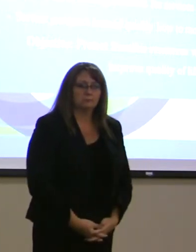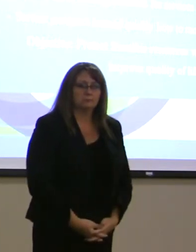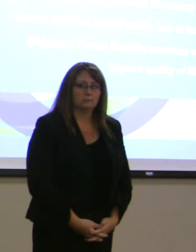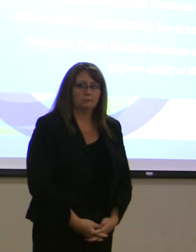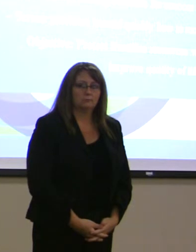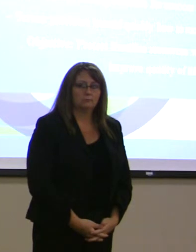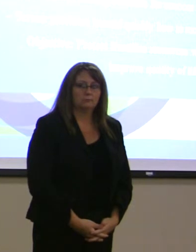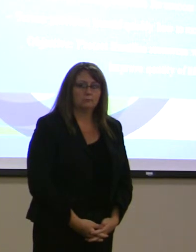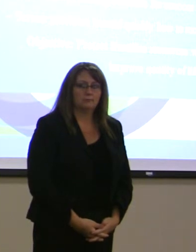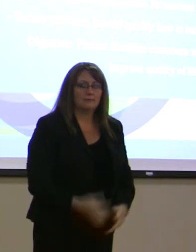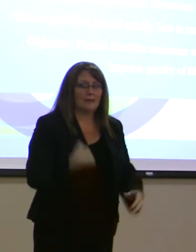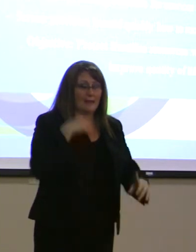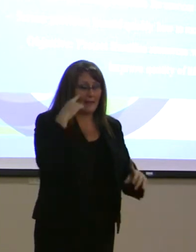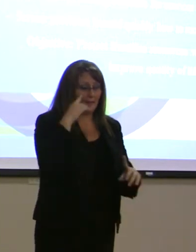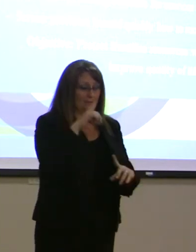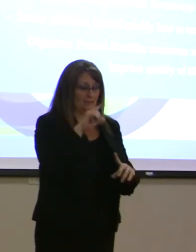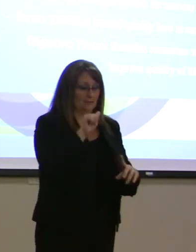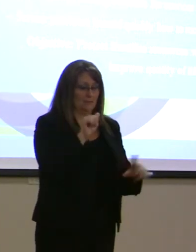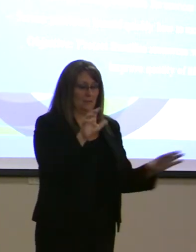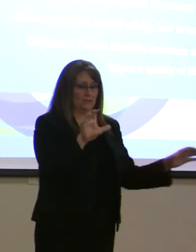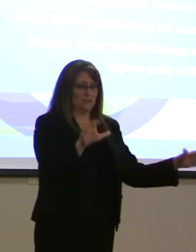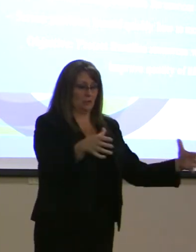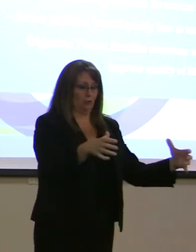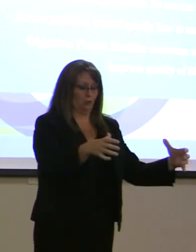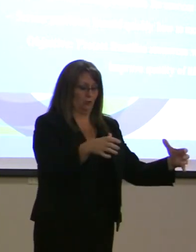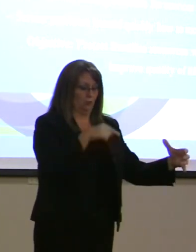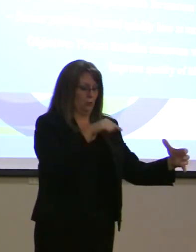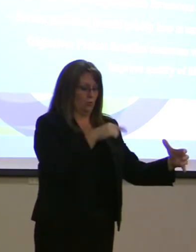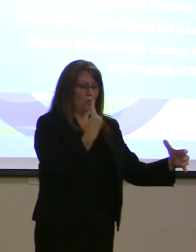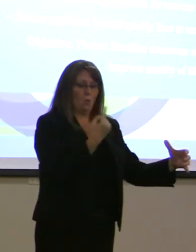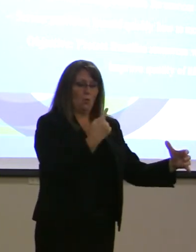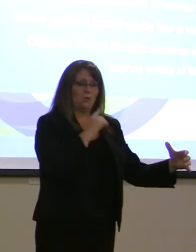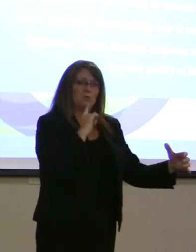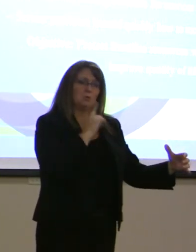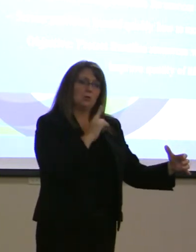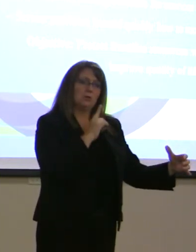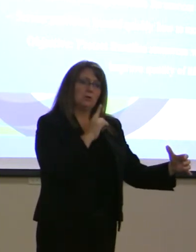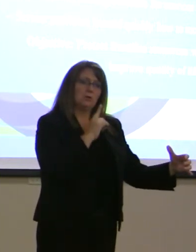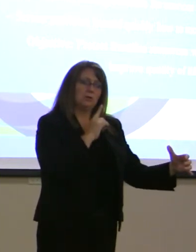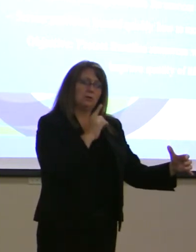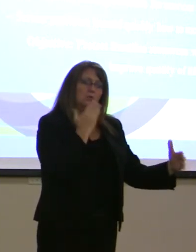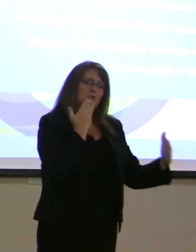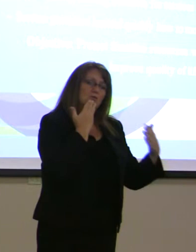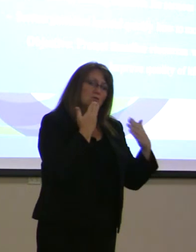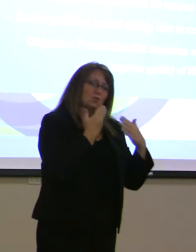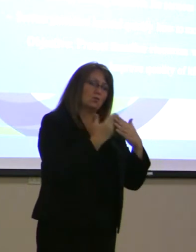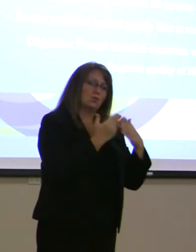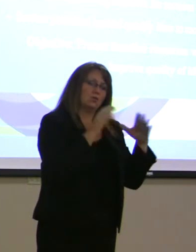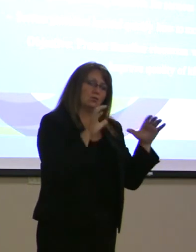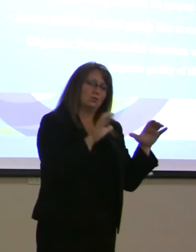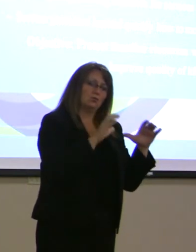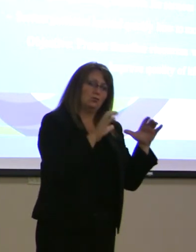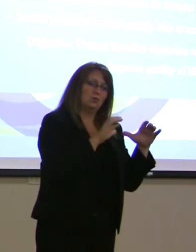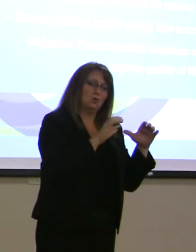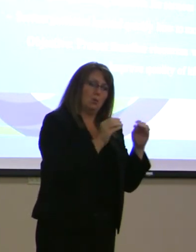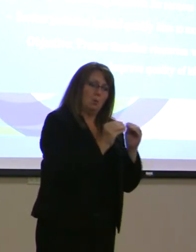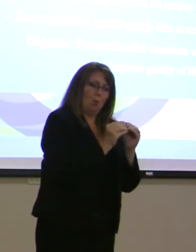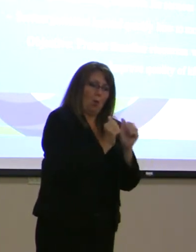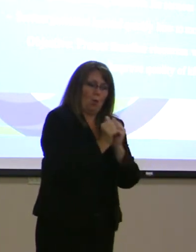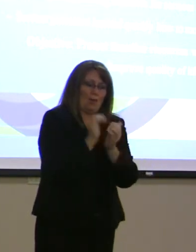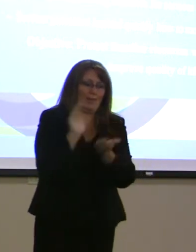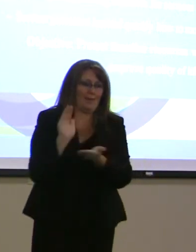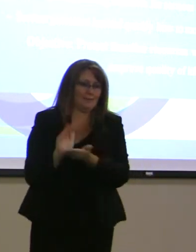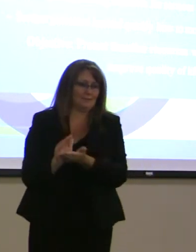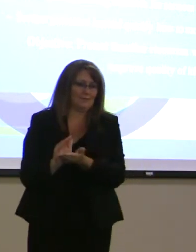I think the disability sector has always been really good at doing more for less and